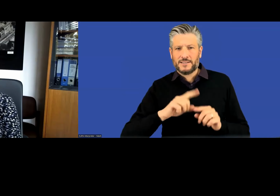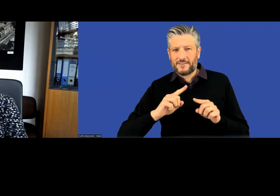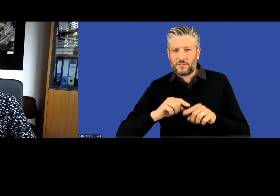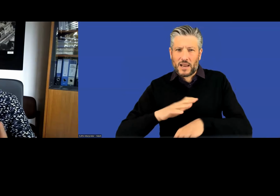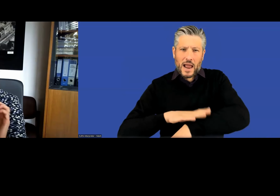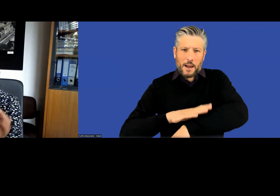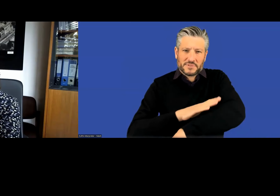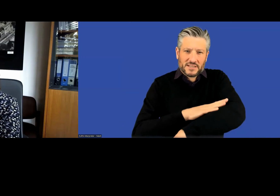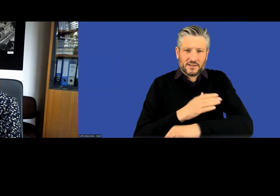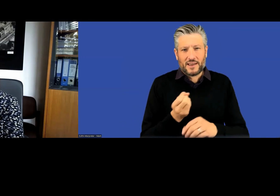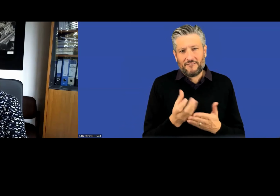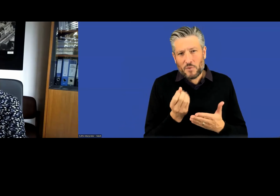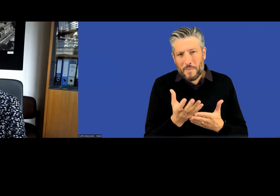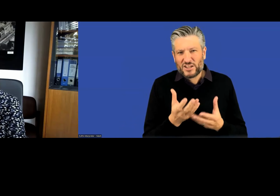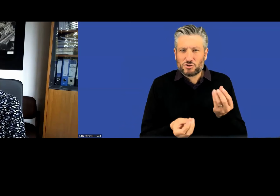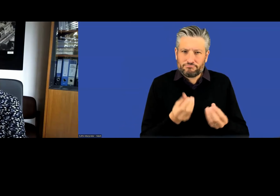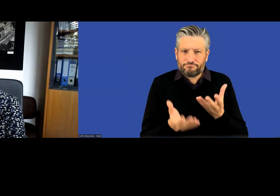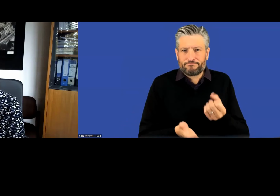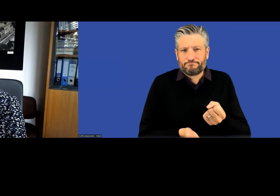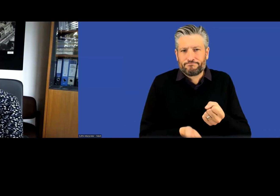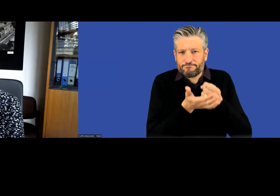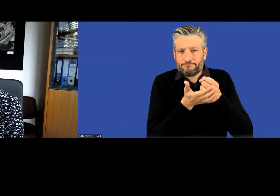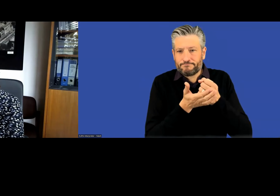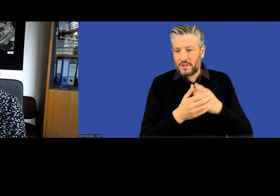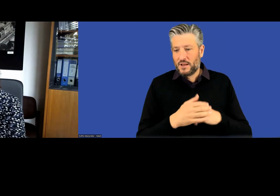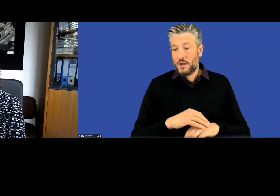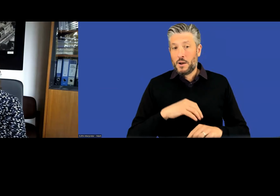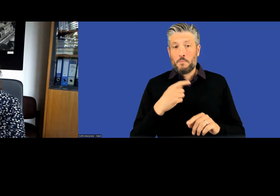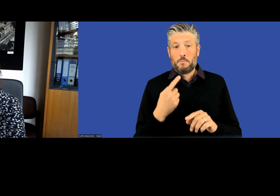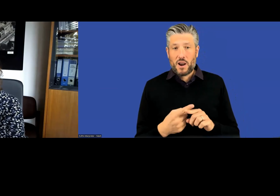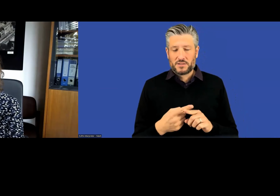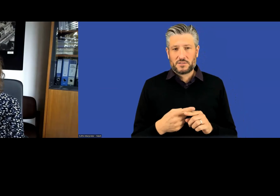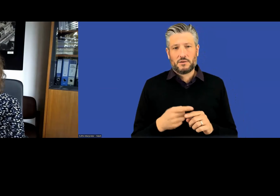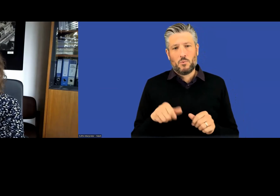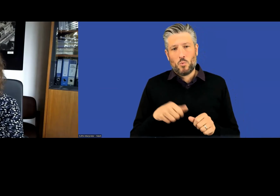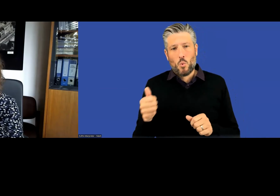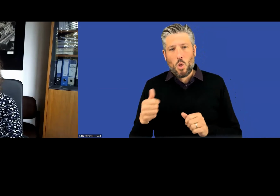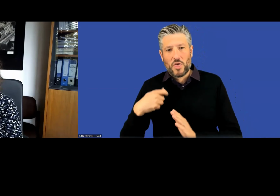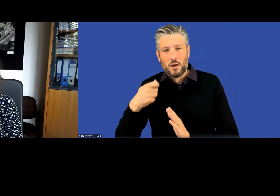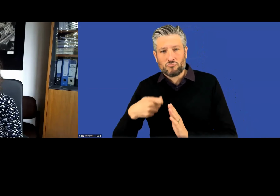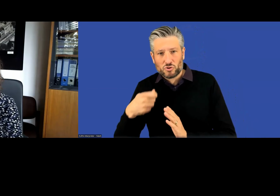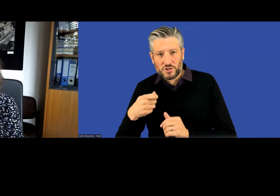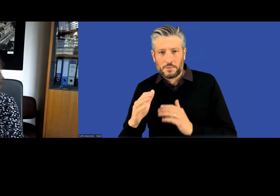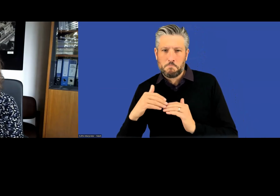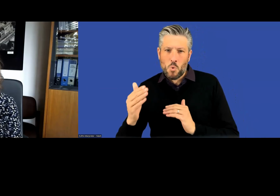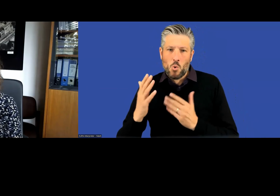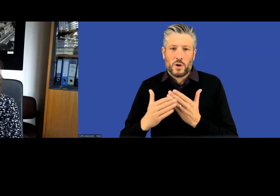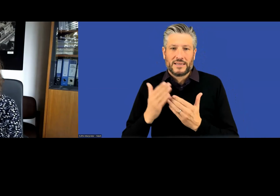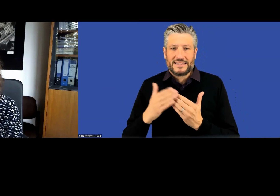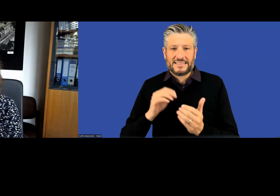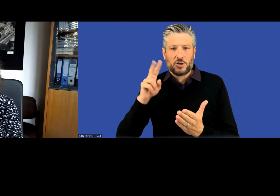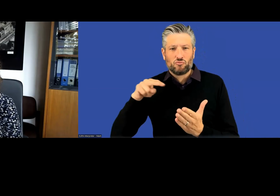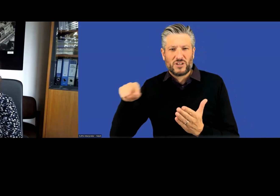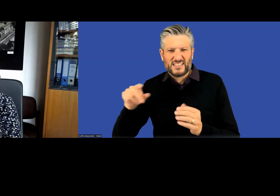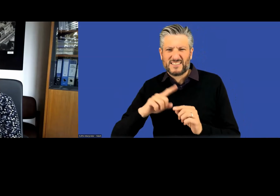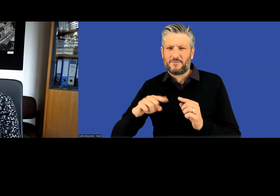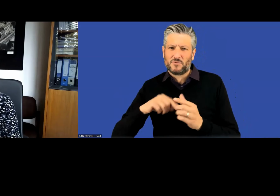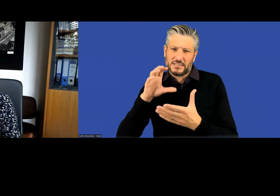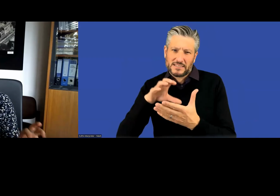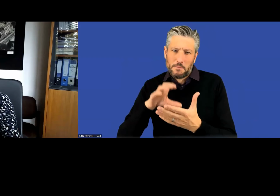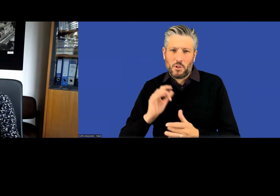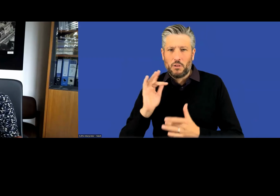online content into very easy to read and innovative ways using images and symbols and so forth. And we have ongoing projects